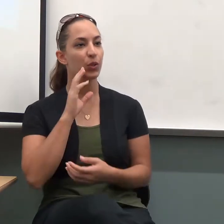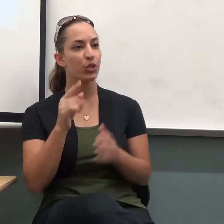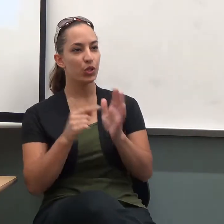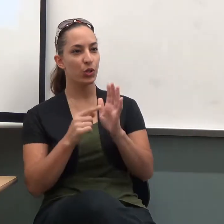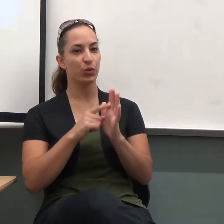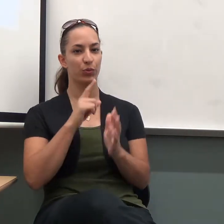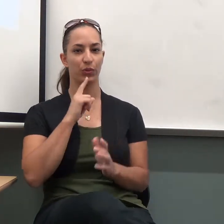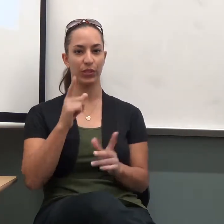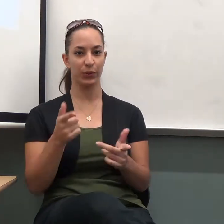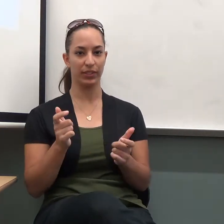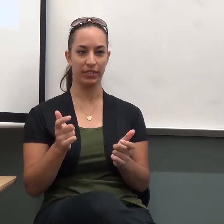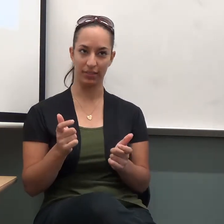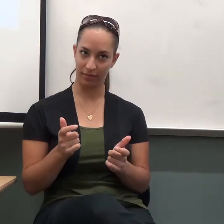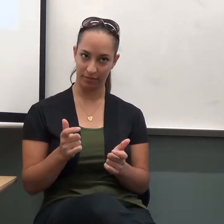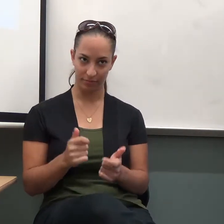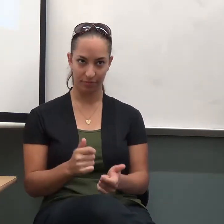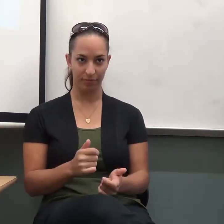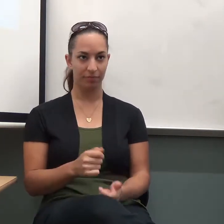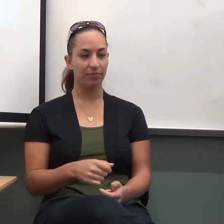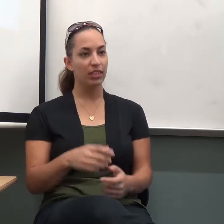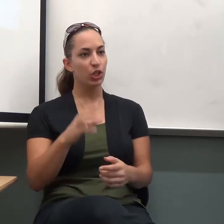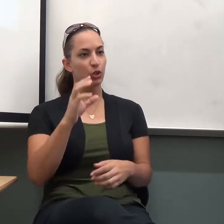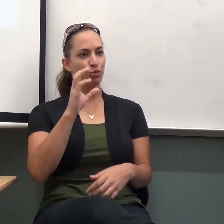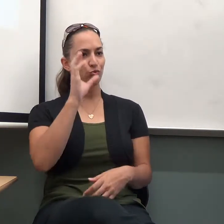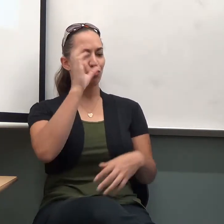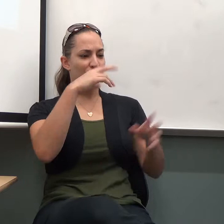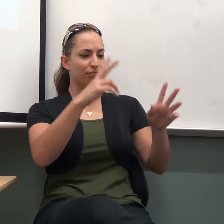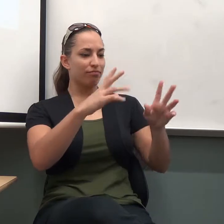the word strangers